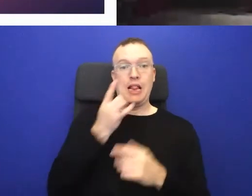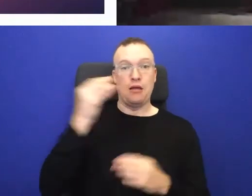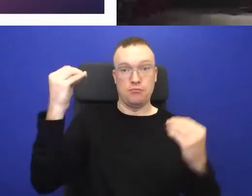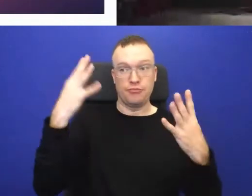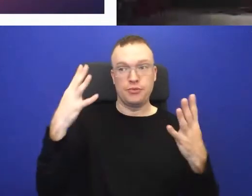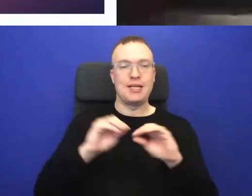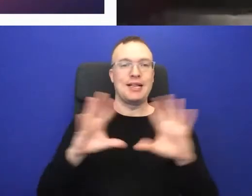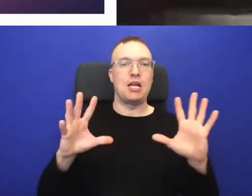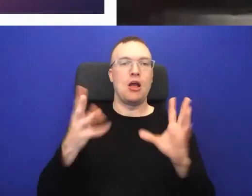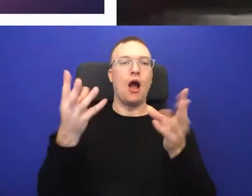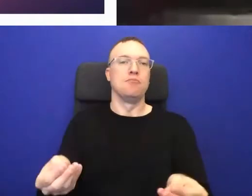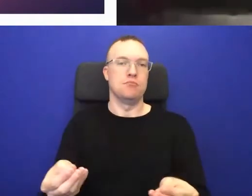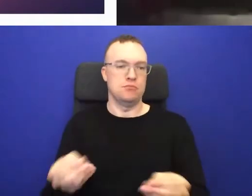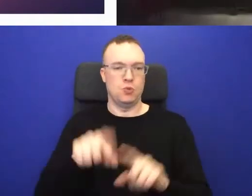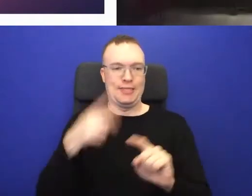she disappears.